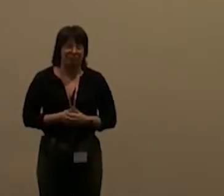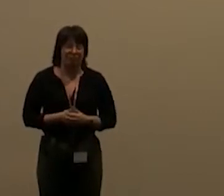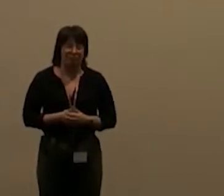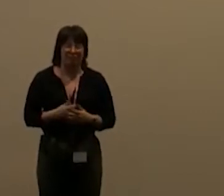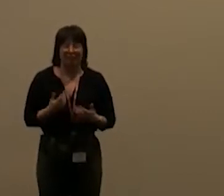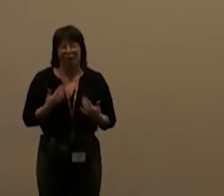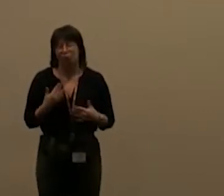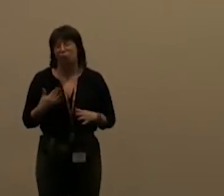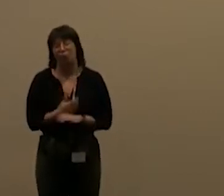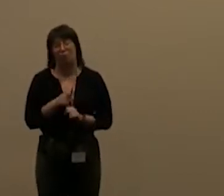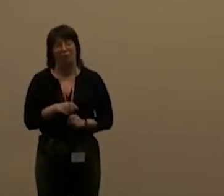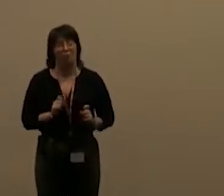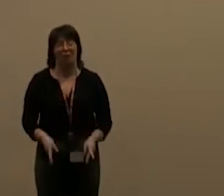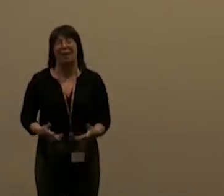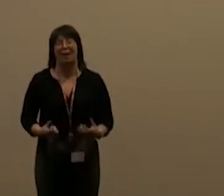do me this way.